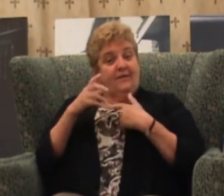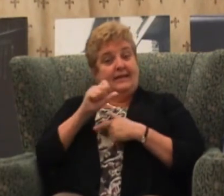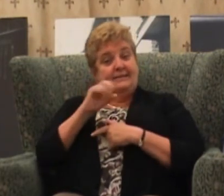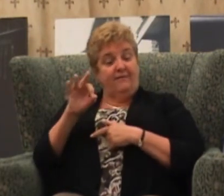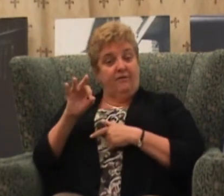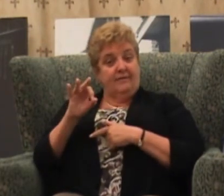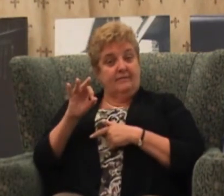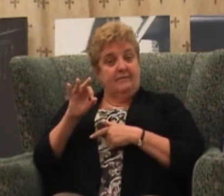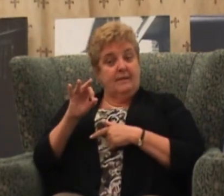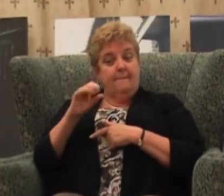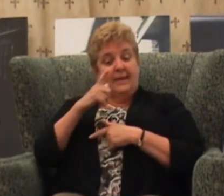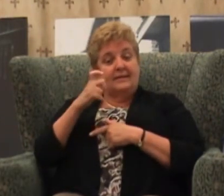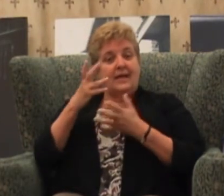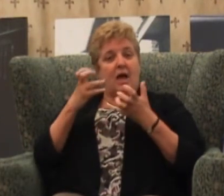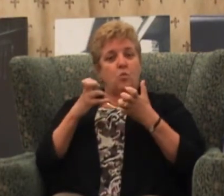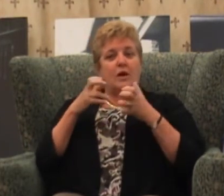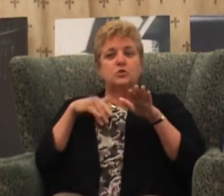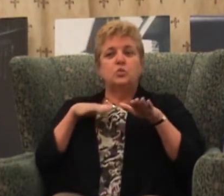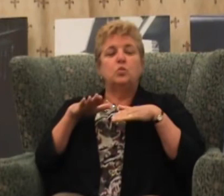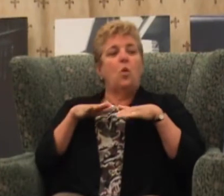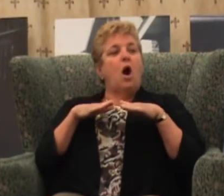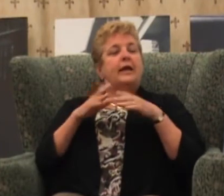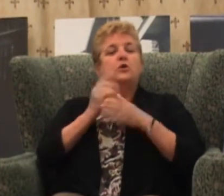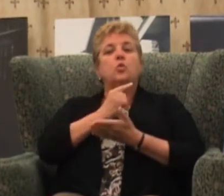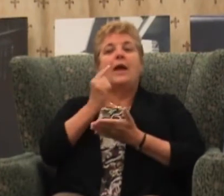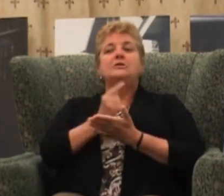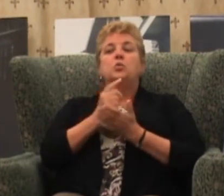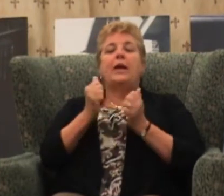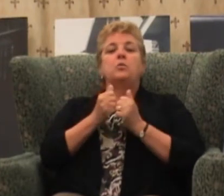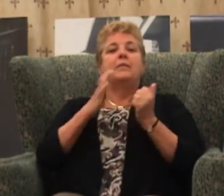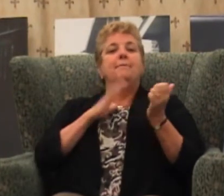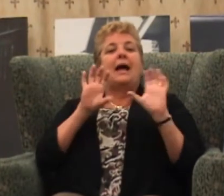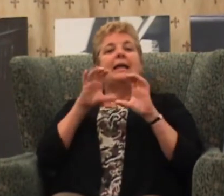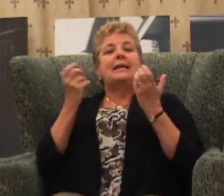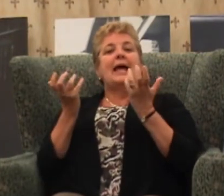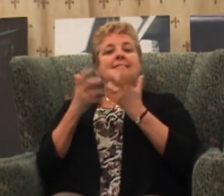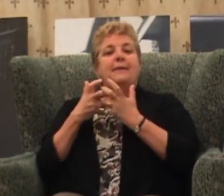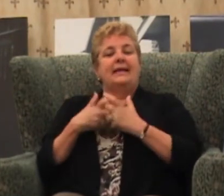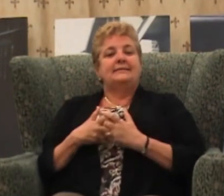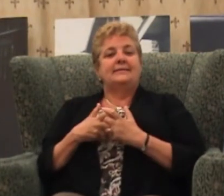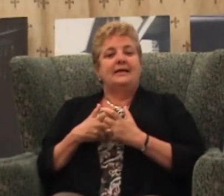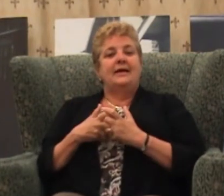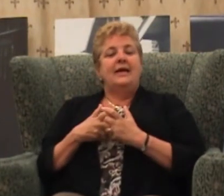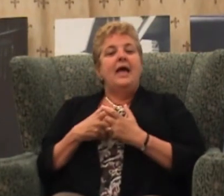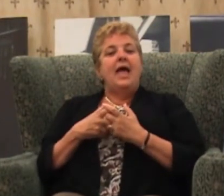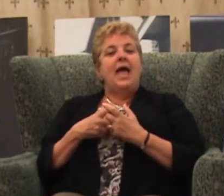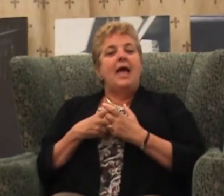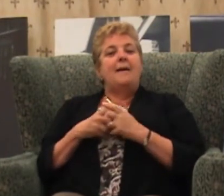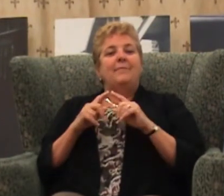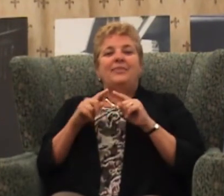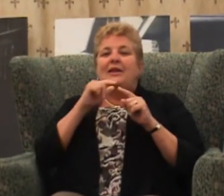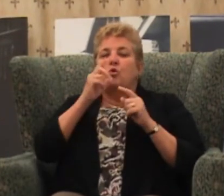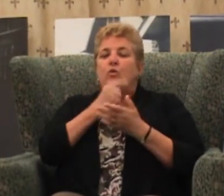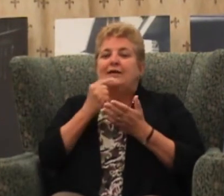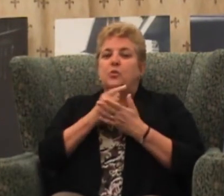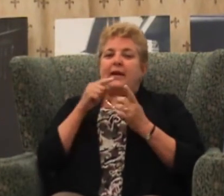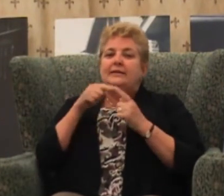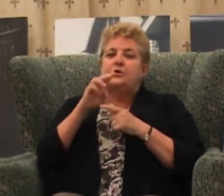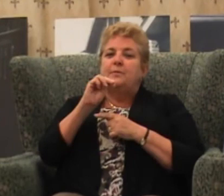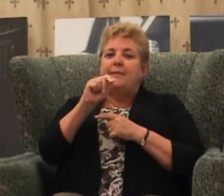across the stage with my classmates when they finish that last semester. And the graduation isn't until May. And so I said, well, I might